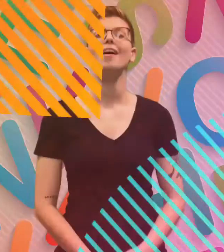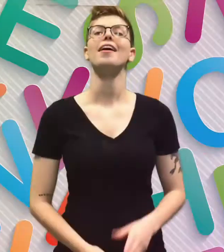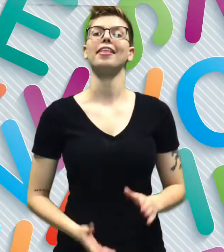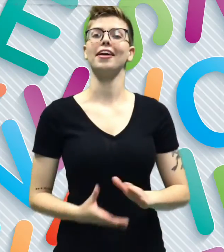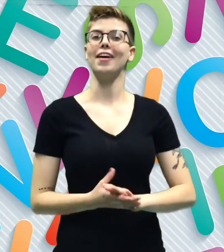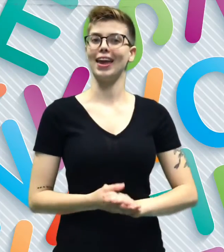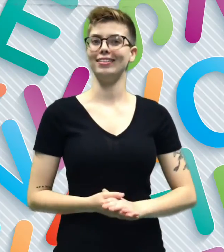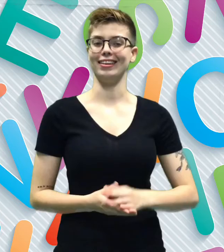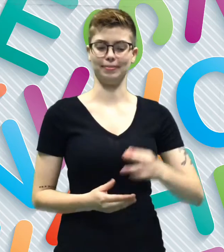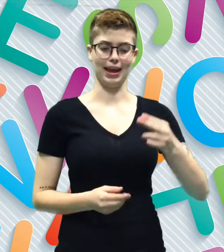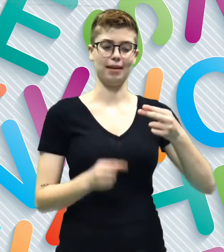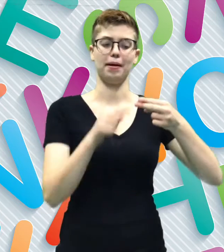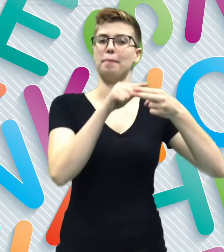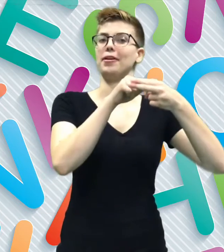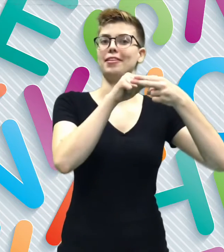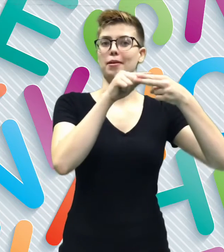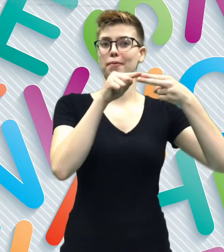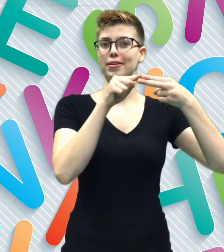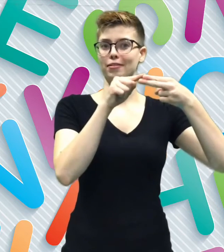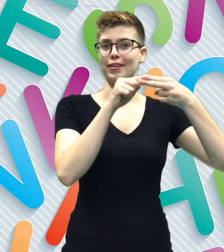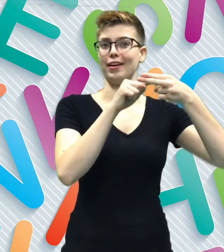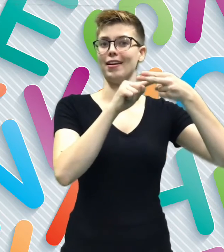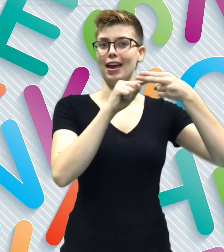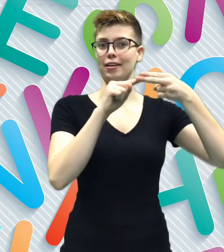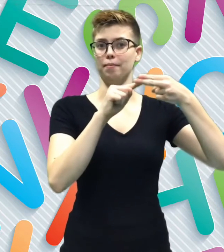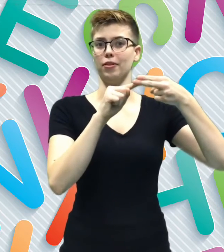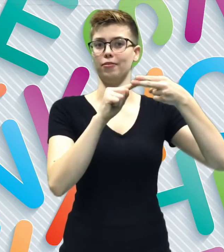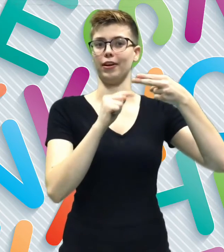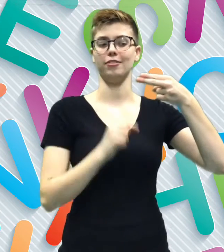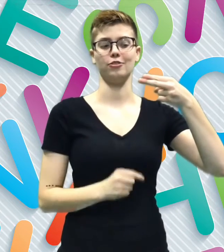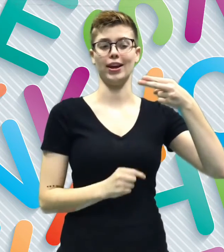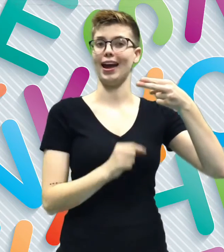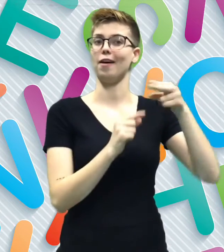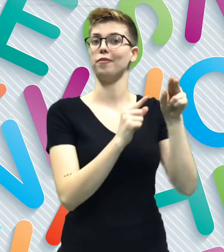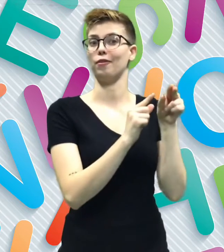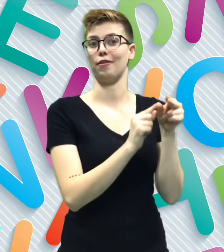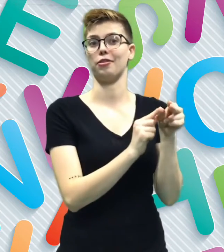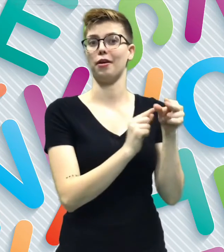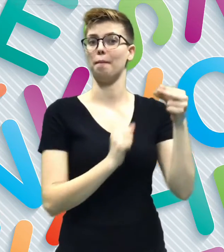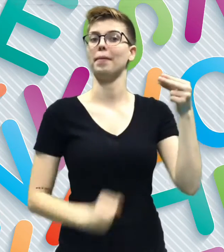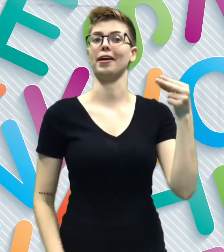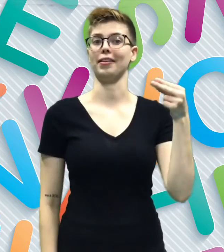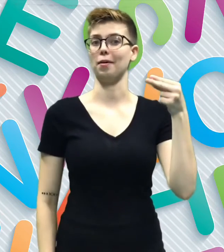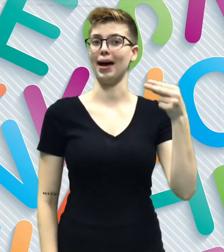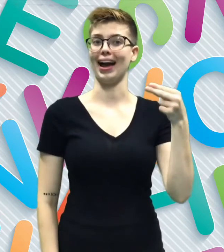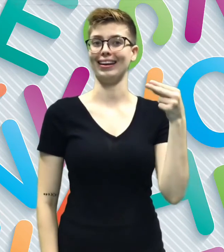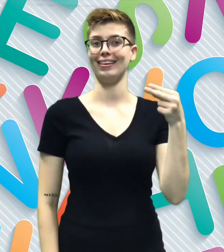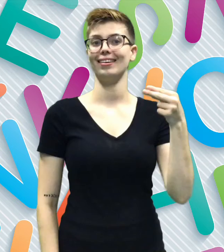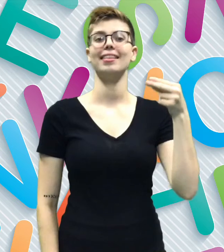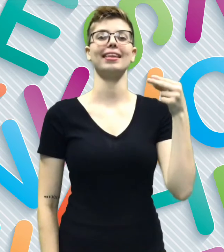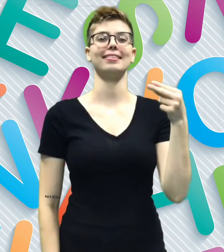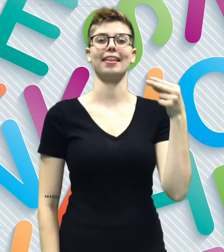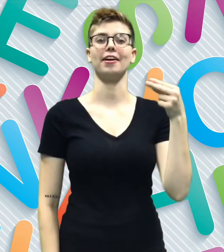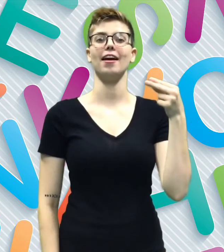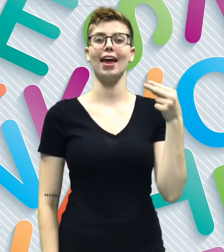The letter H is made by pointing your pointer finger and your middle finger straight out with your thumb parallel behind it. That's the letter